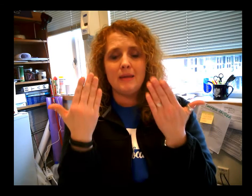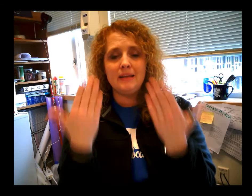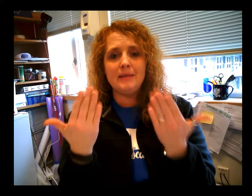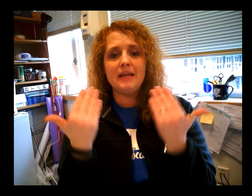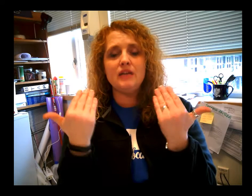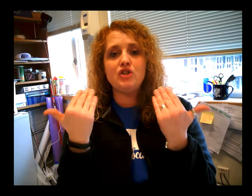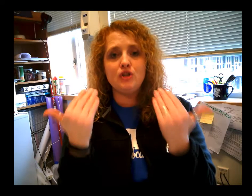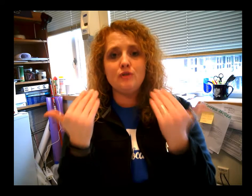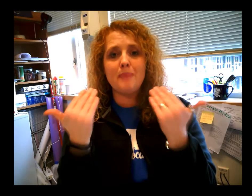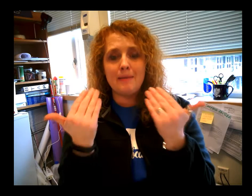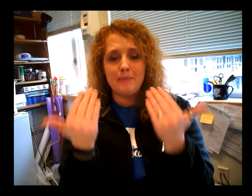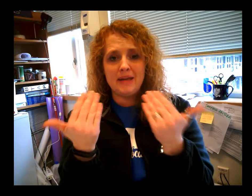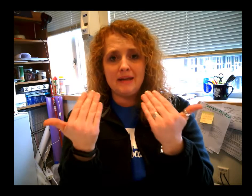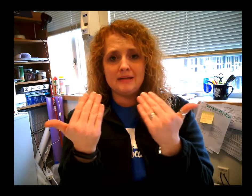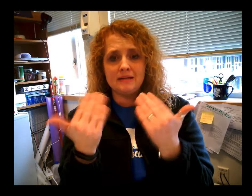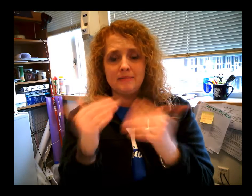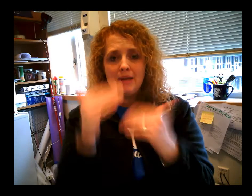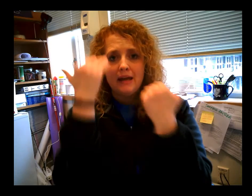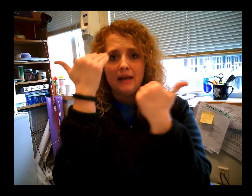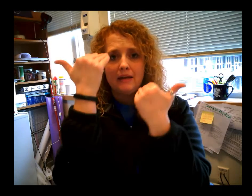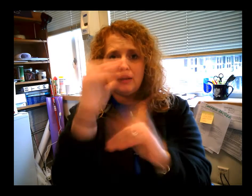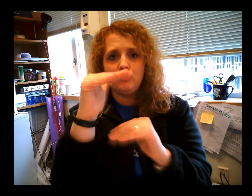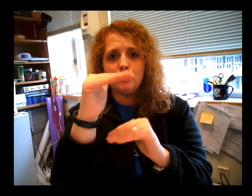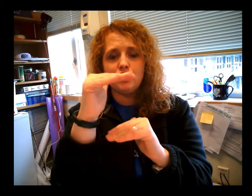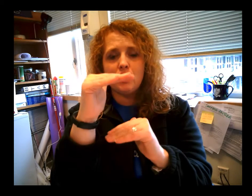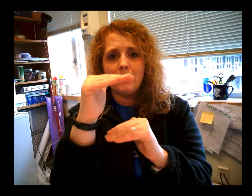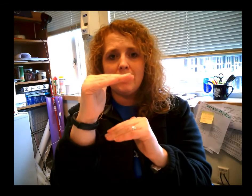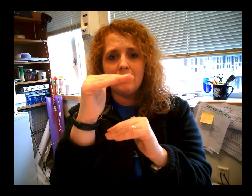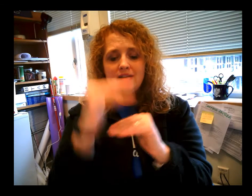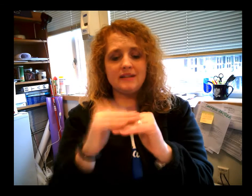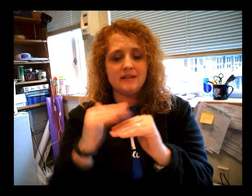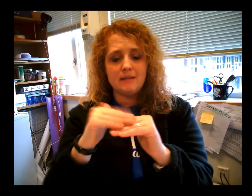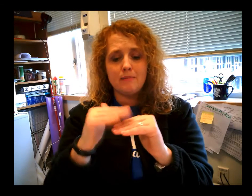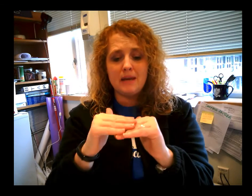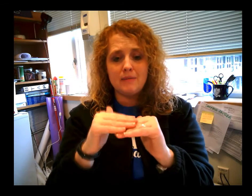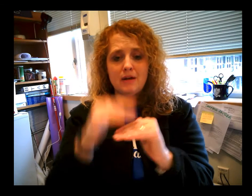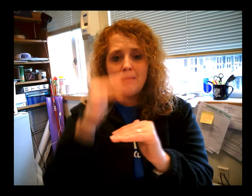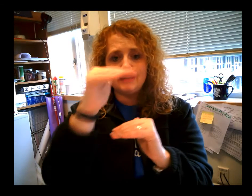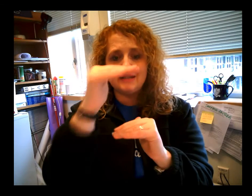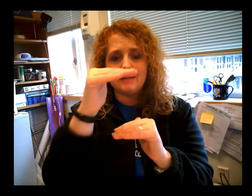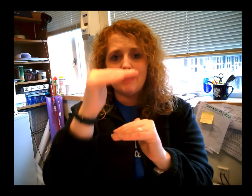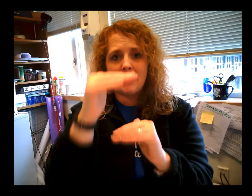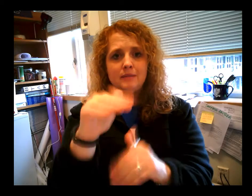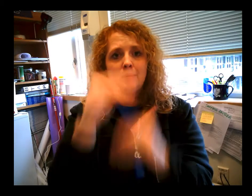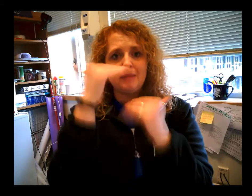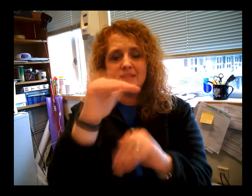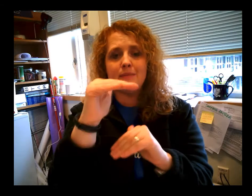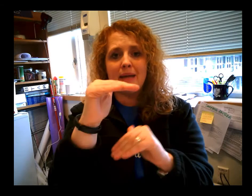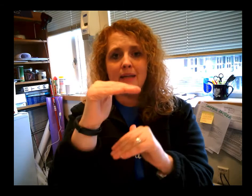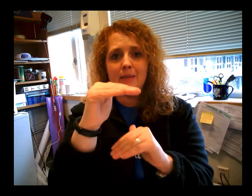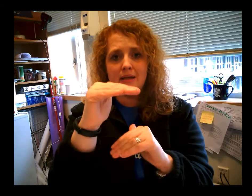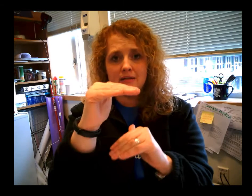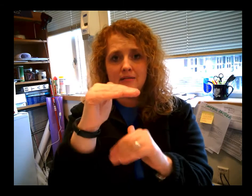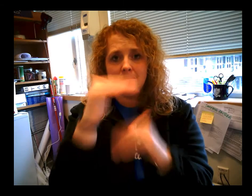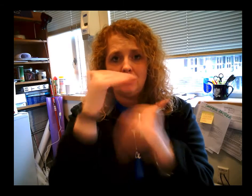Limit is 2 bent B's, and you're showing this is the minimum, this is the maximum. This is my limit.